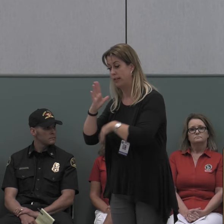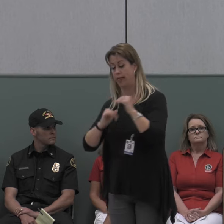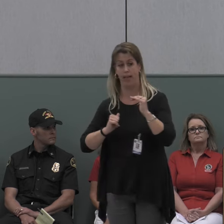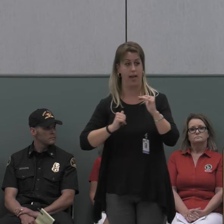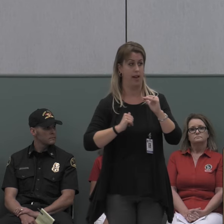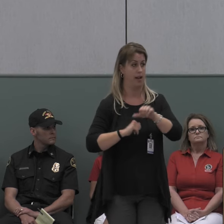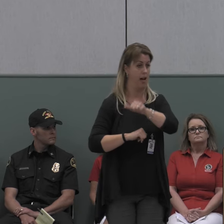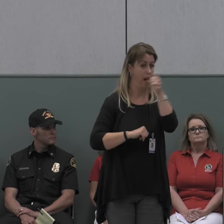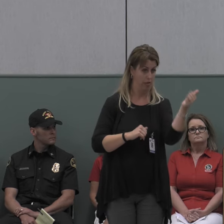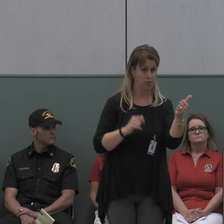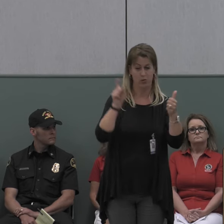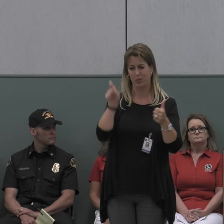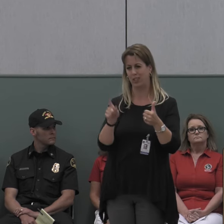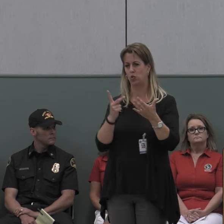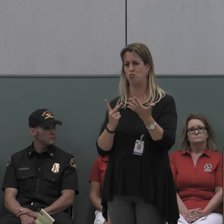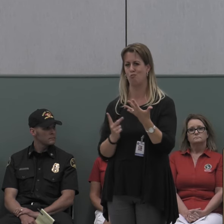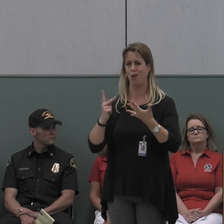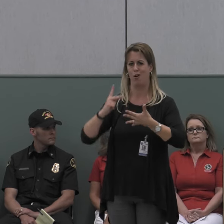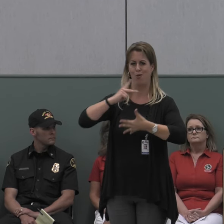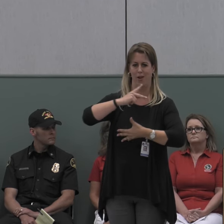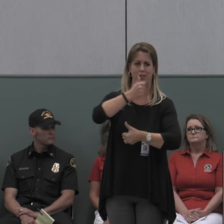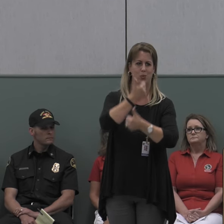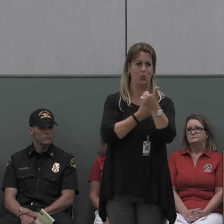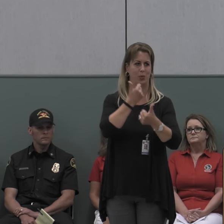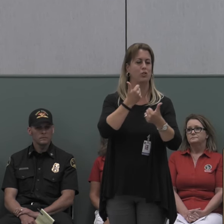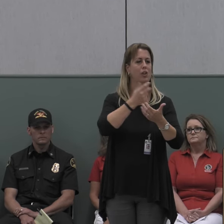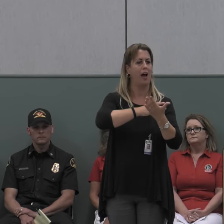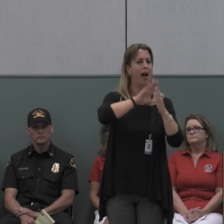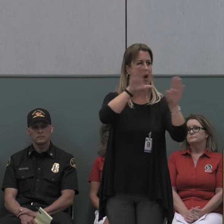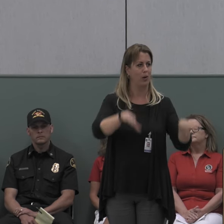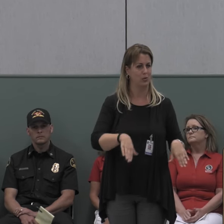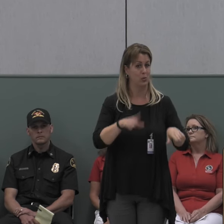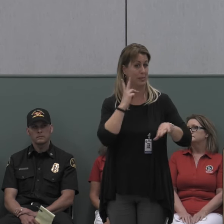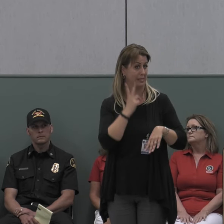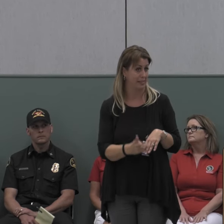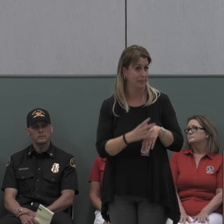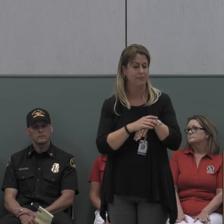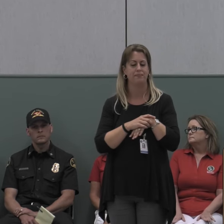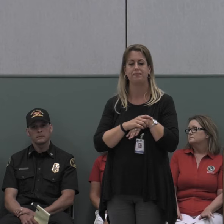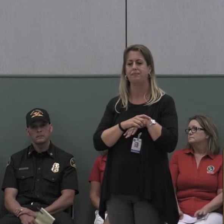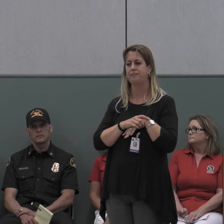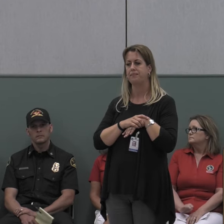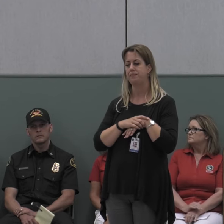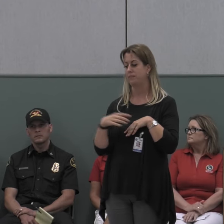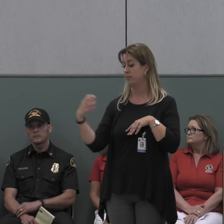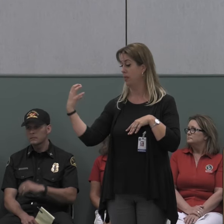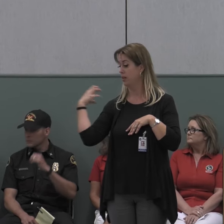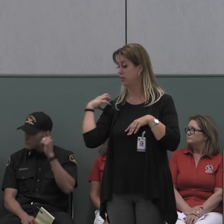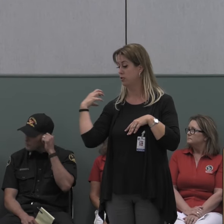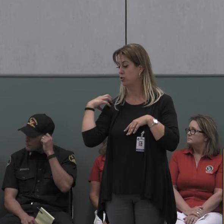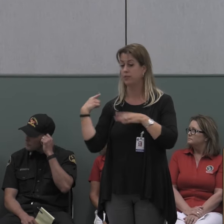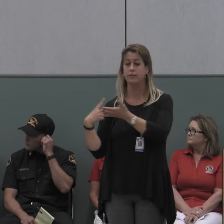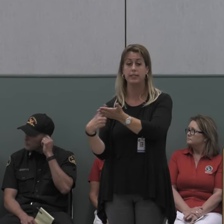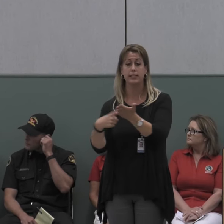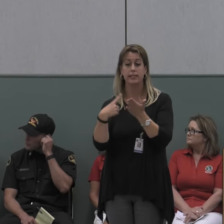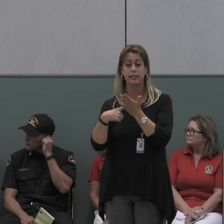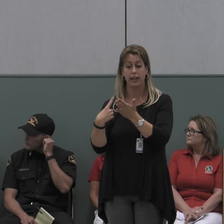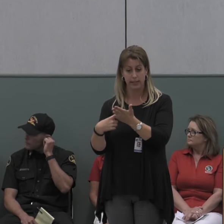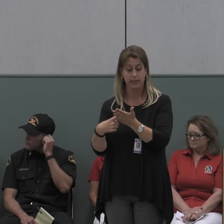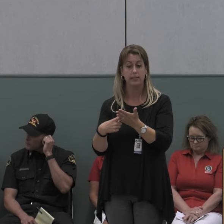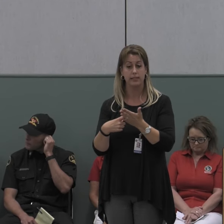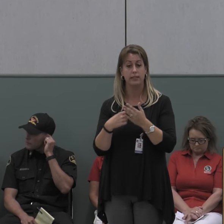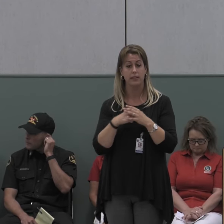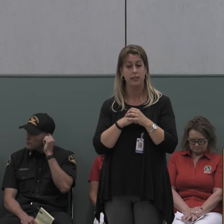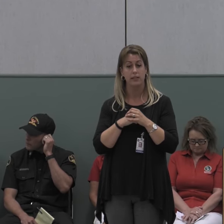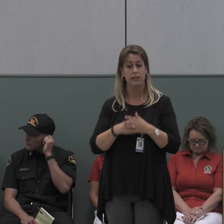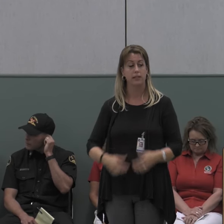right? I mean, yeah. Okay. So the chief talked about the new item where you can